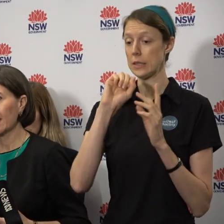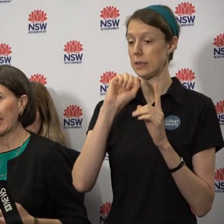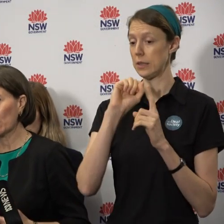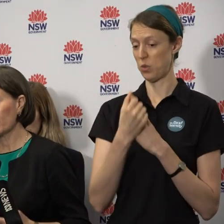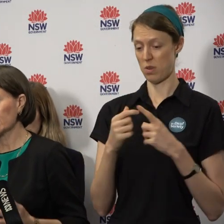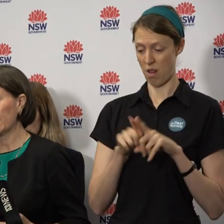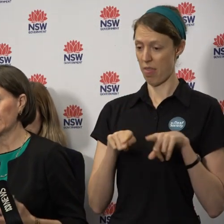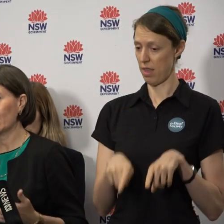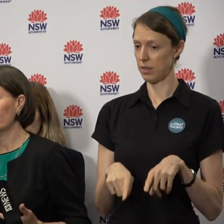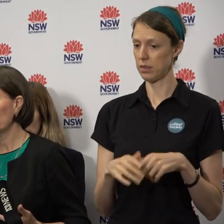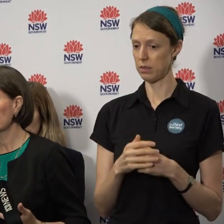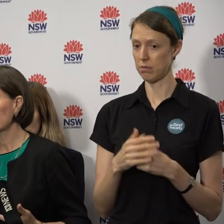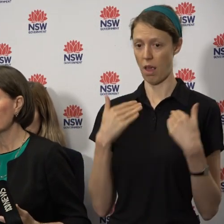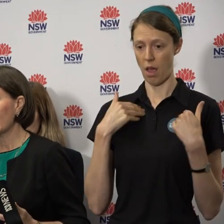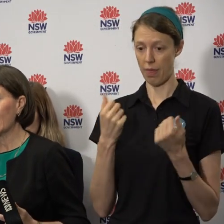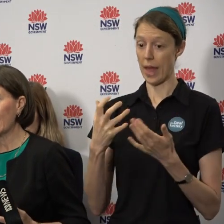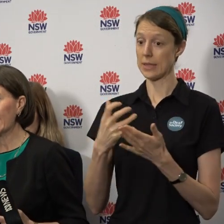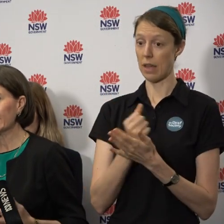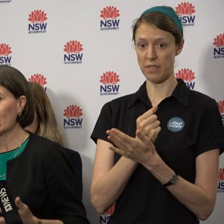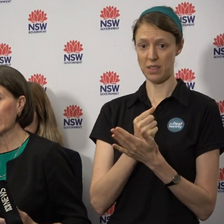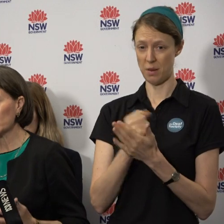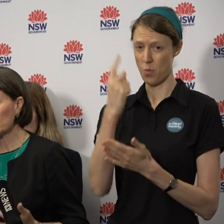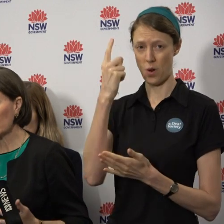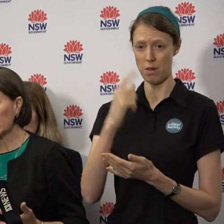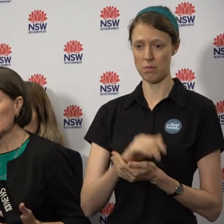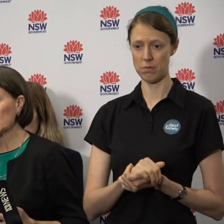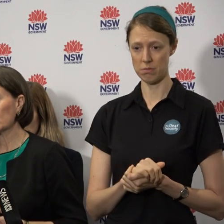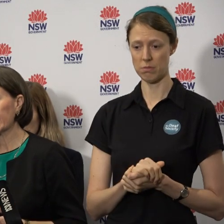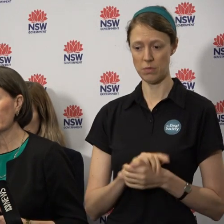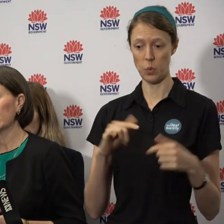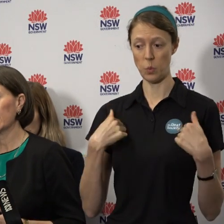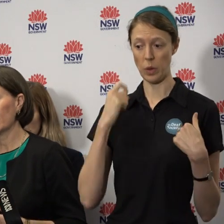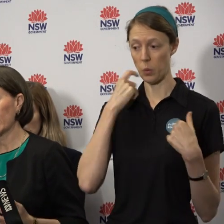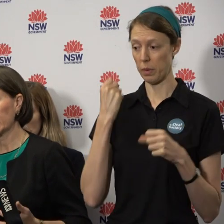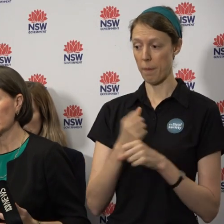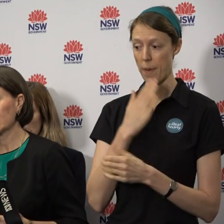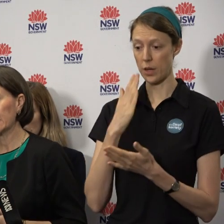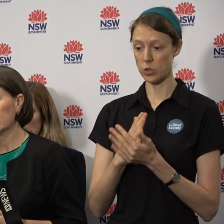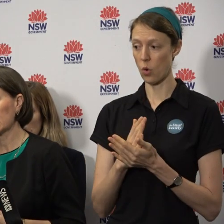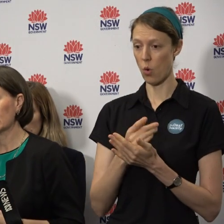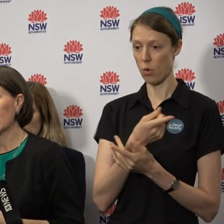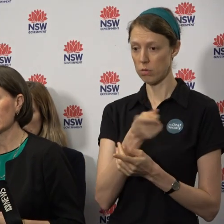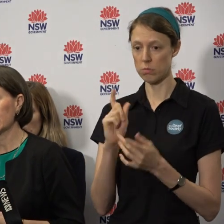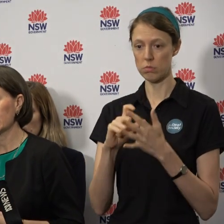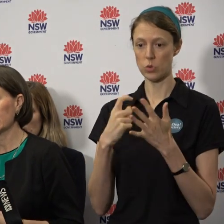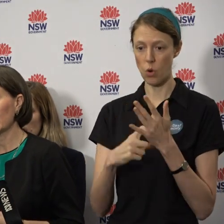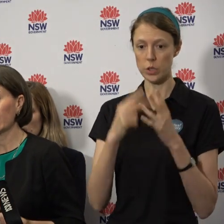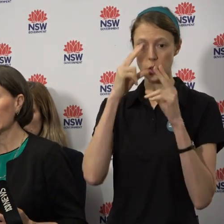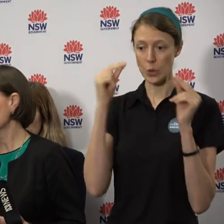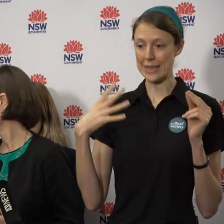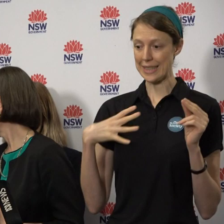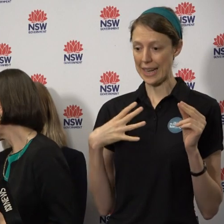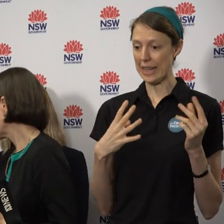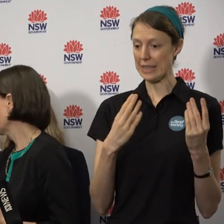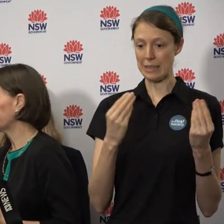this, health and safety come first, and we will ensure that everything that our practitioners need in New South Wales is met. And